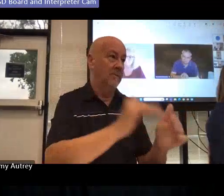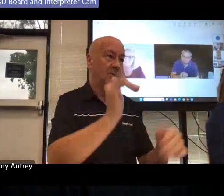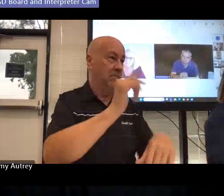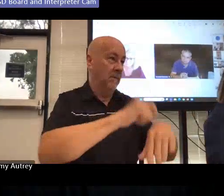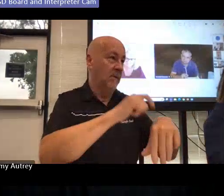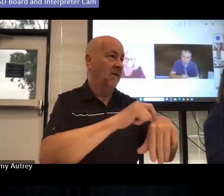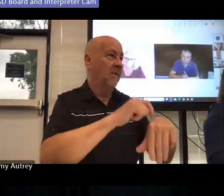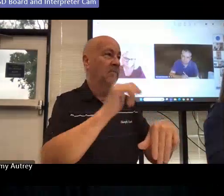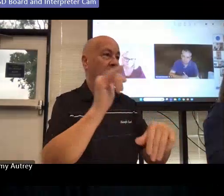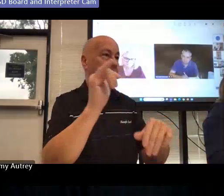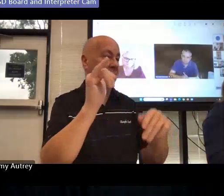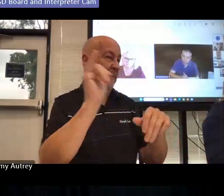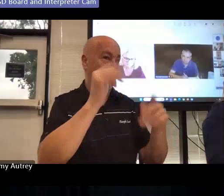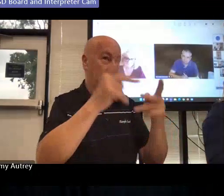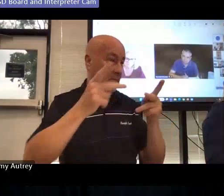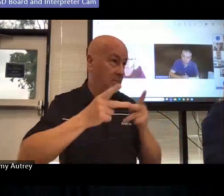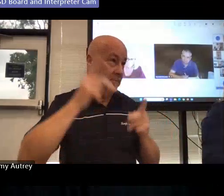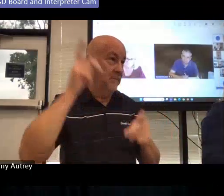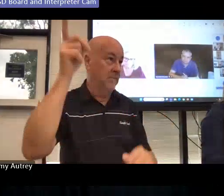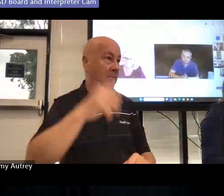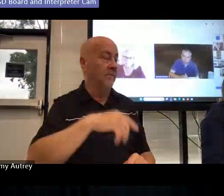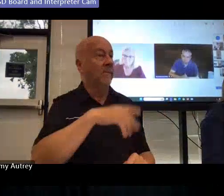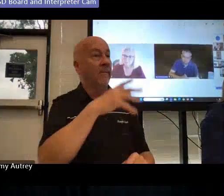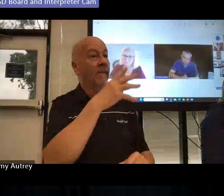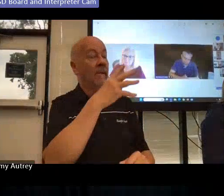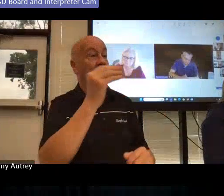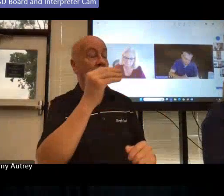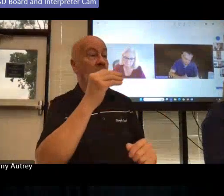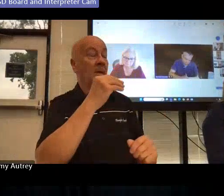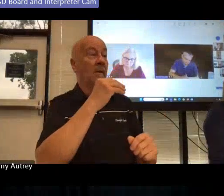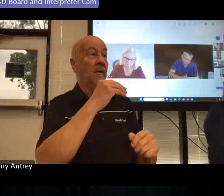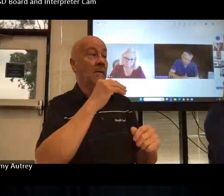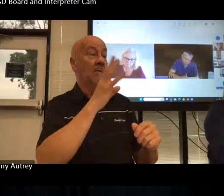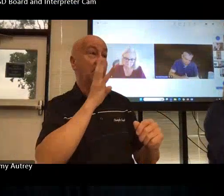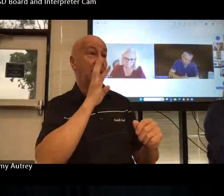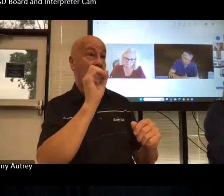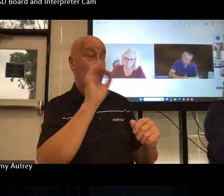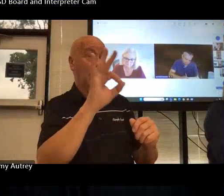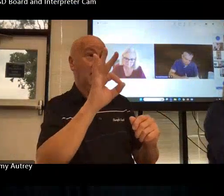next week we'll be meeting again, or 2 weeks. And